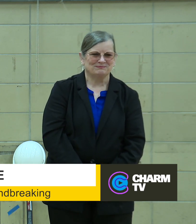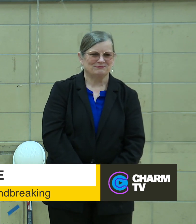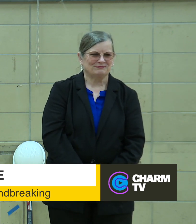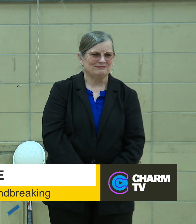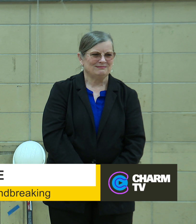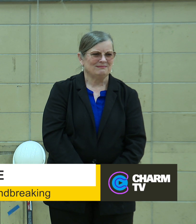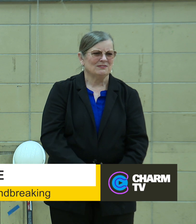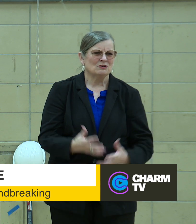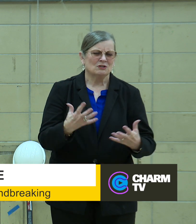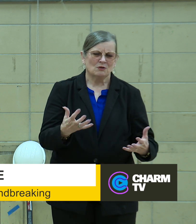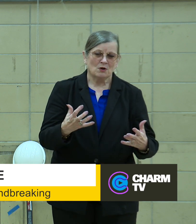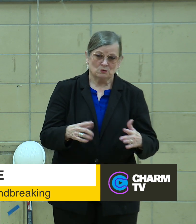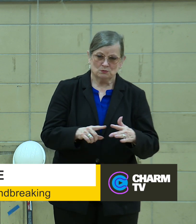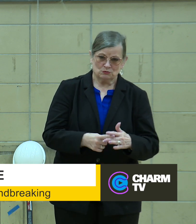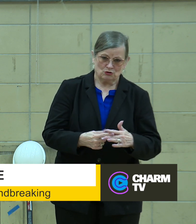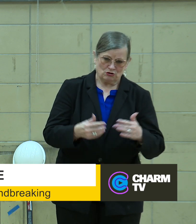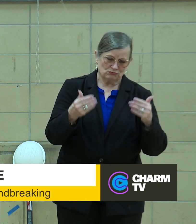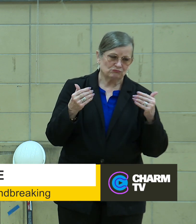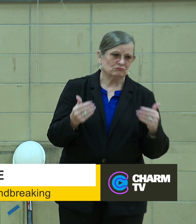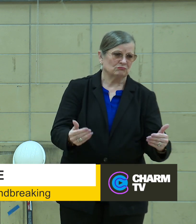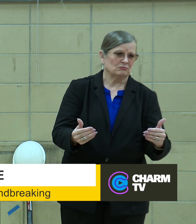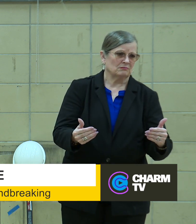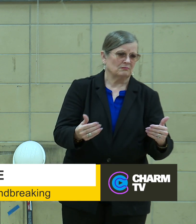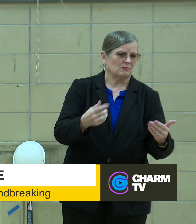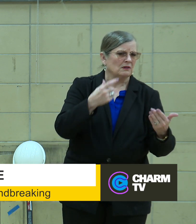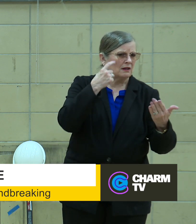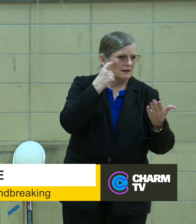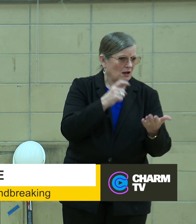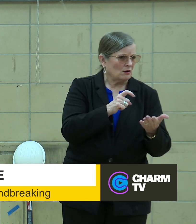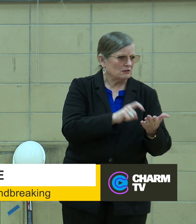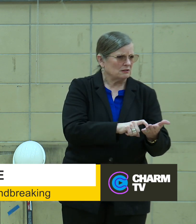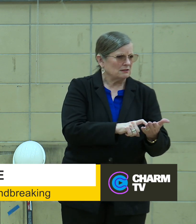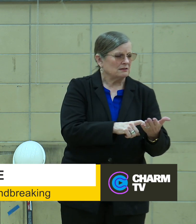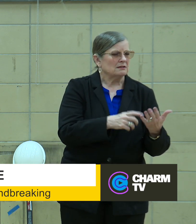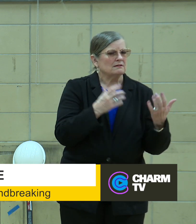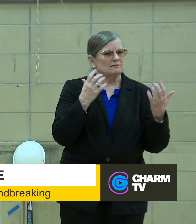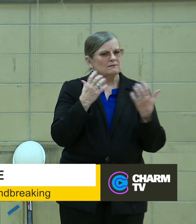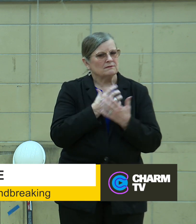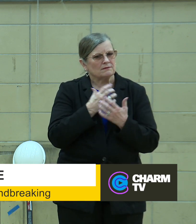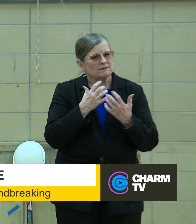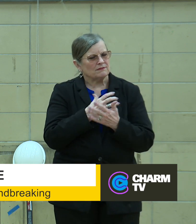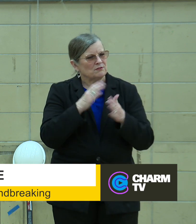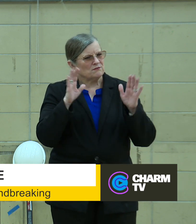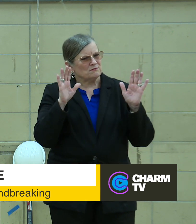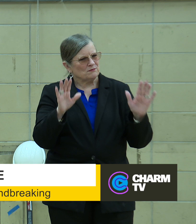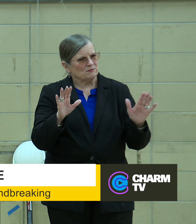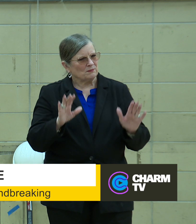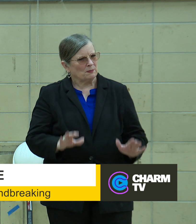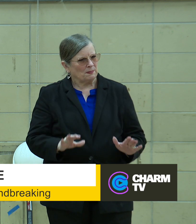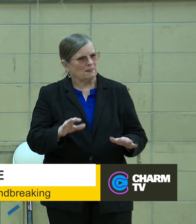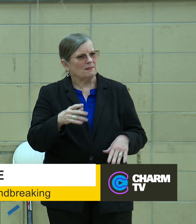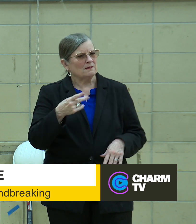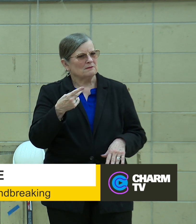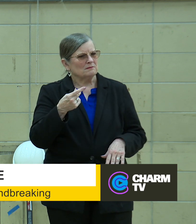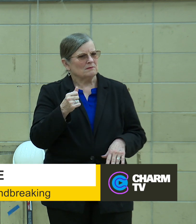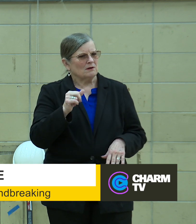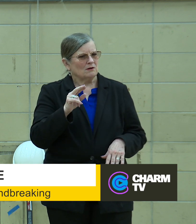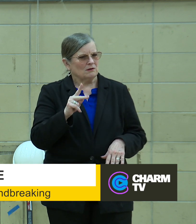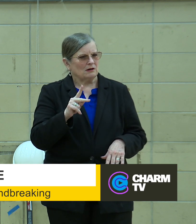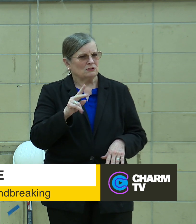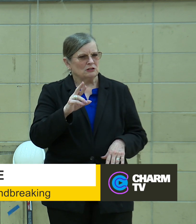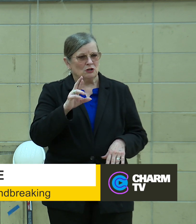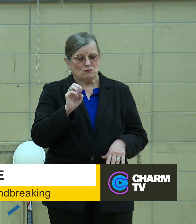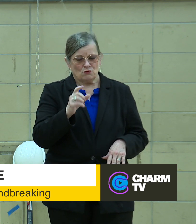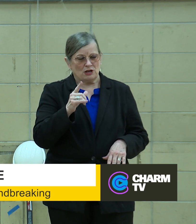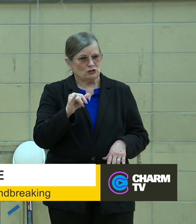I want to start off by acknowledging our fabulous Rec and Parks Director, Director Reggie Moore, and his entire team at Rec and